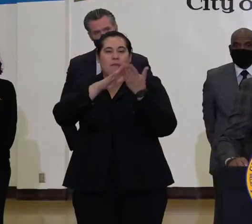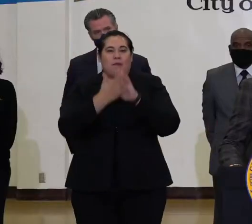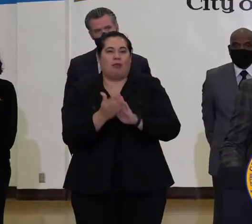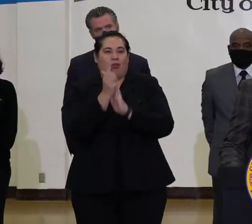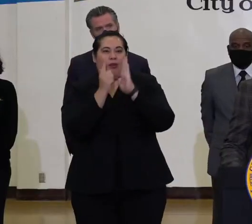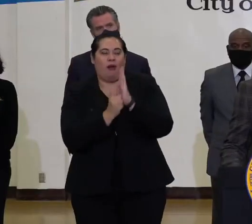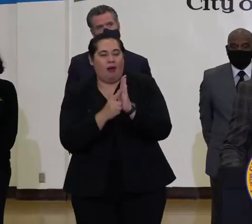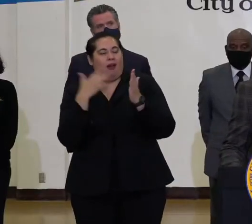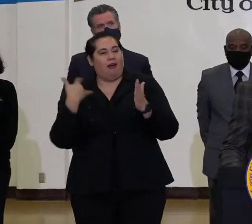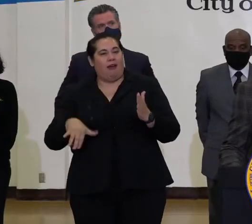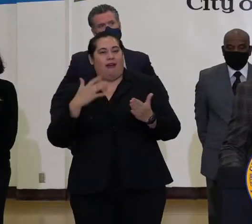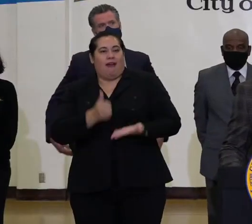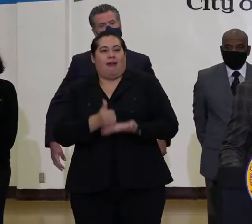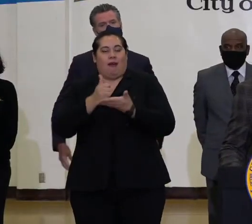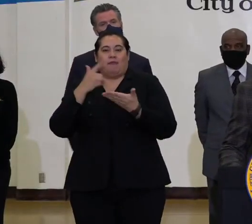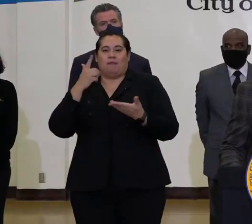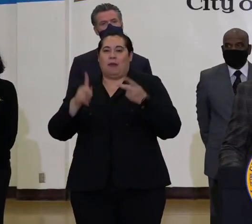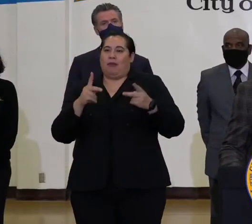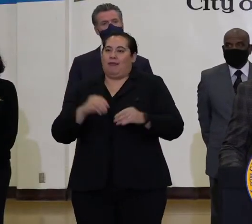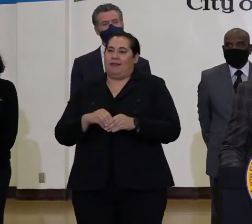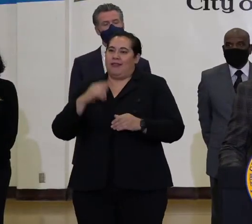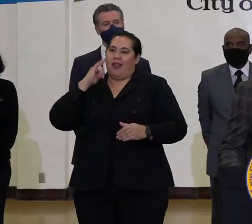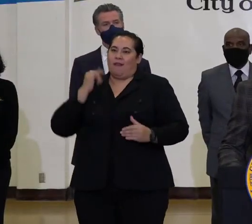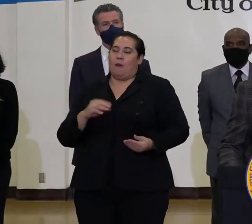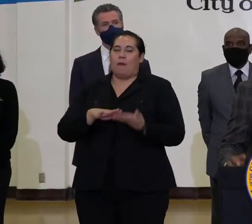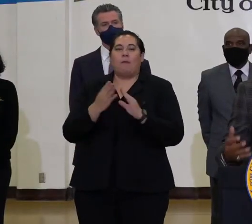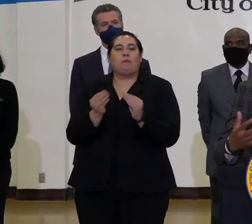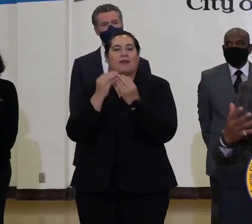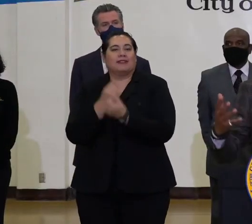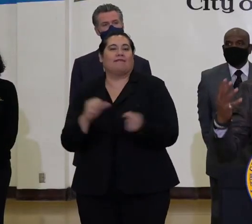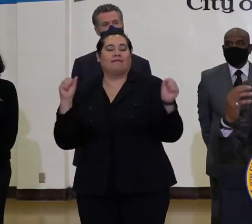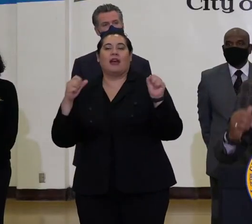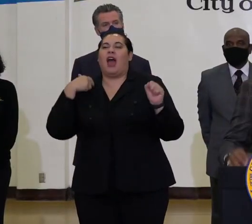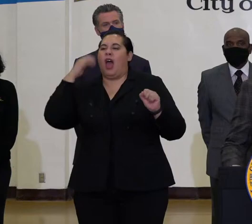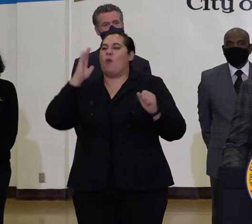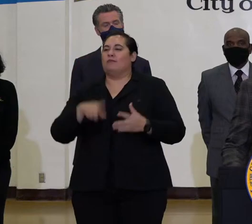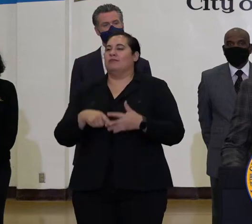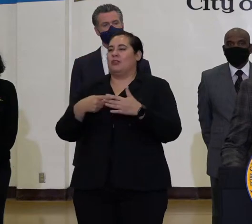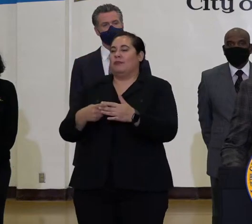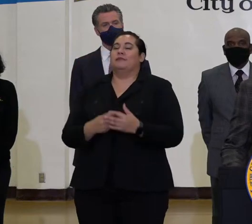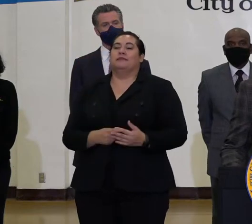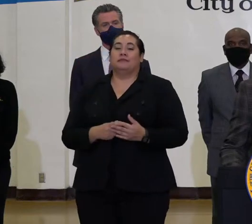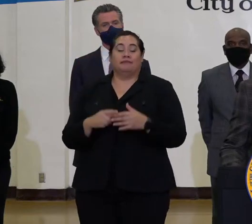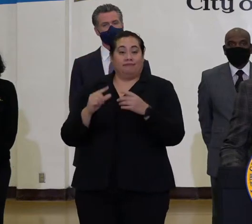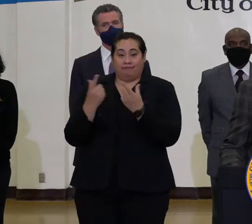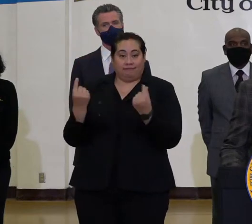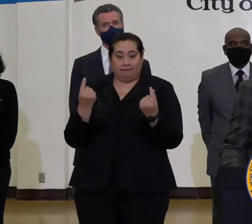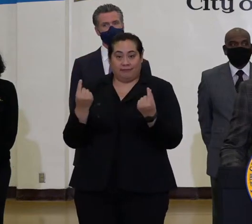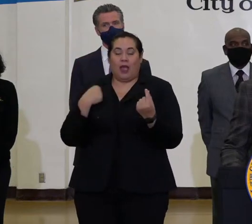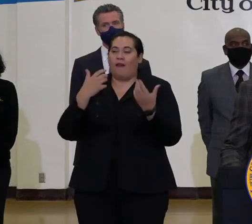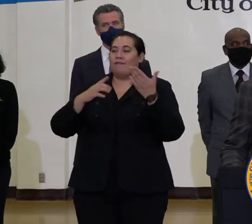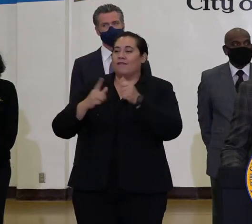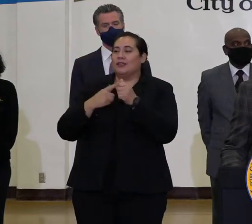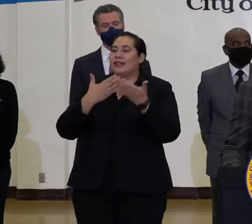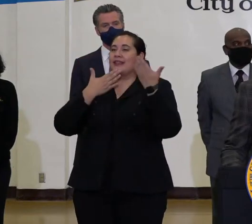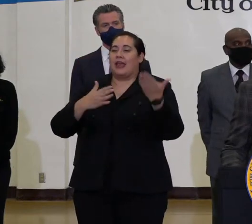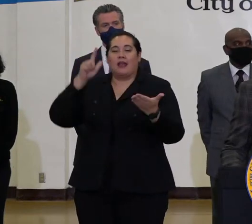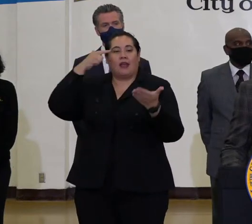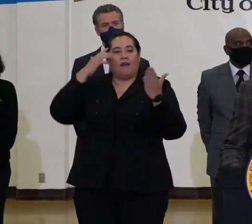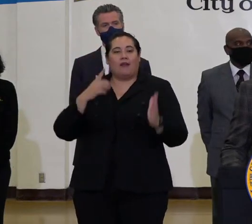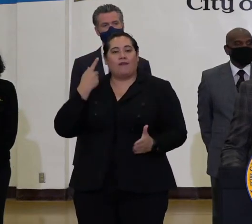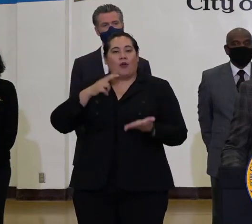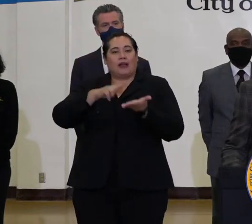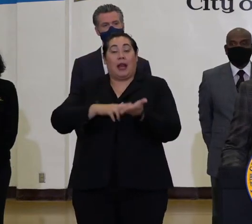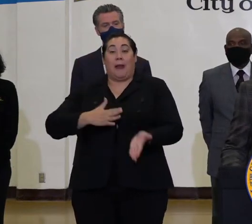law to help Californians become more safe. I will kick it off by thanking the governor for